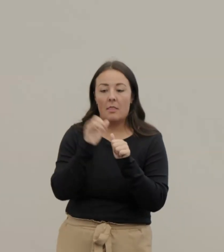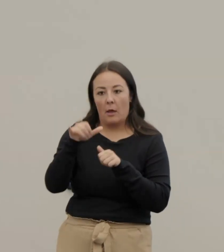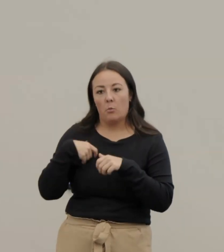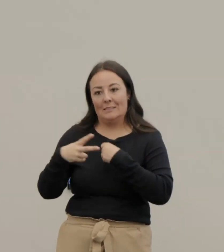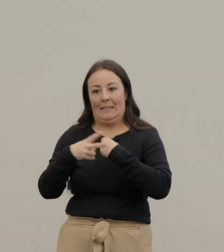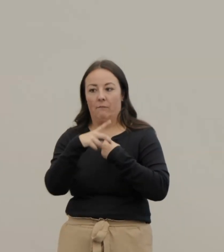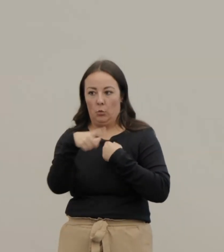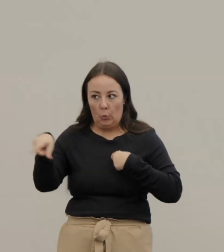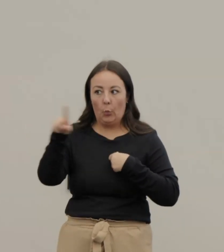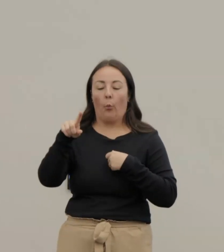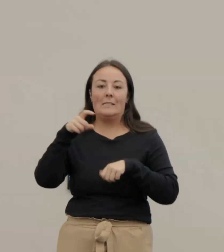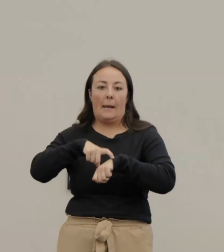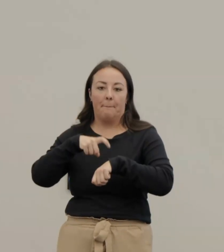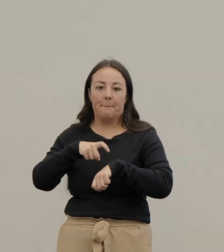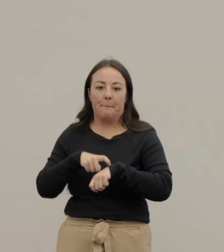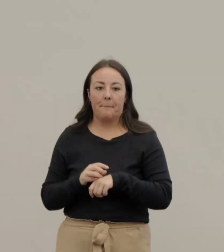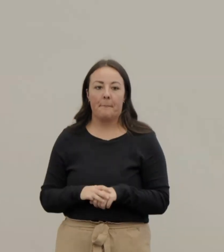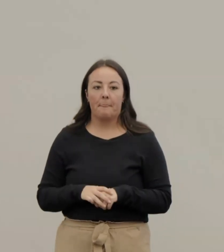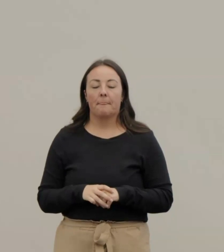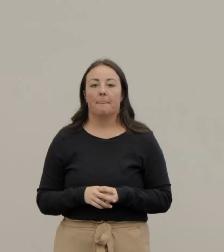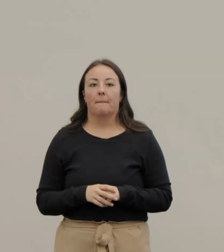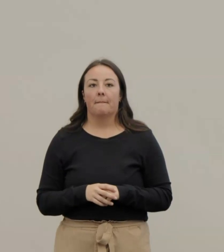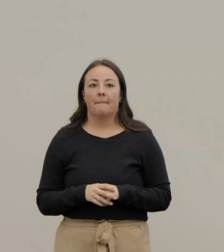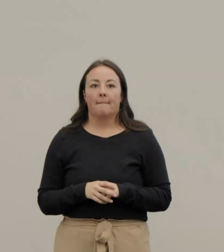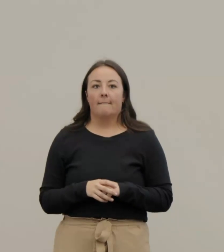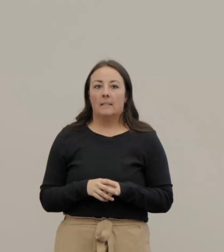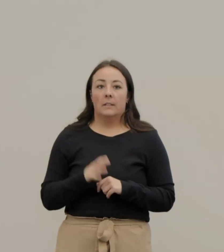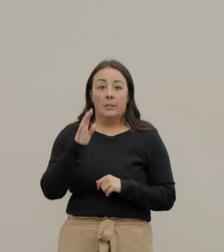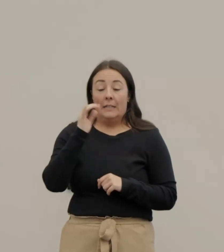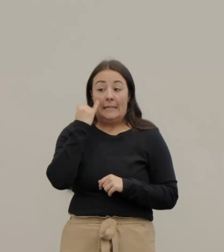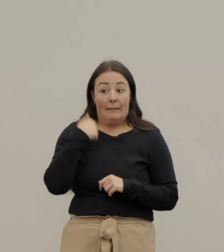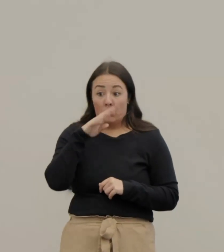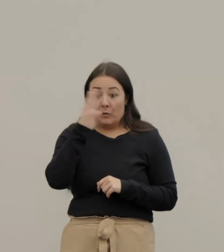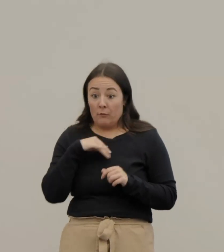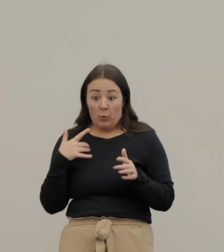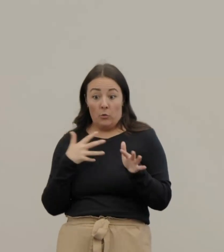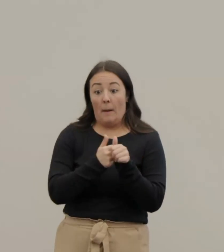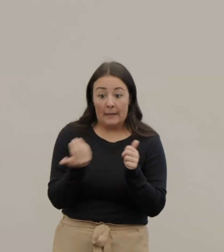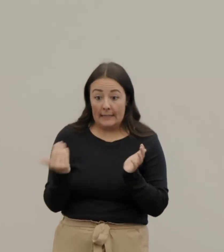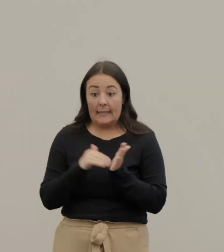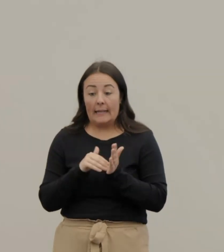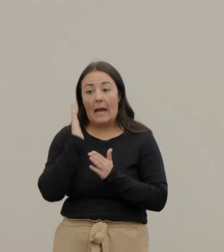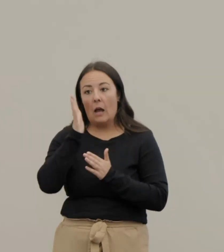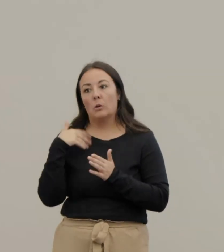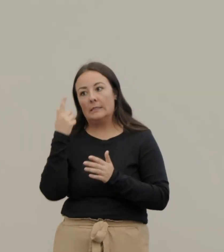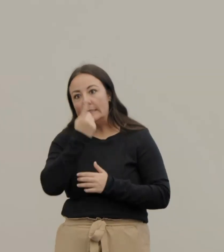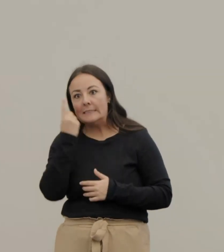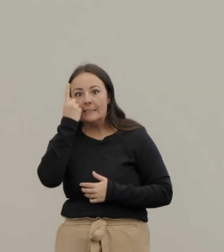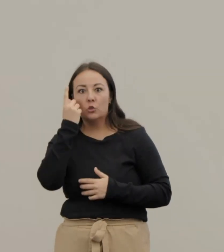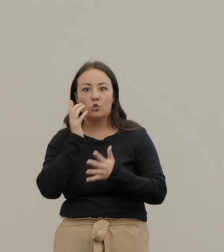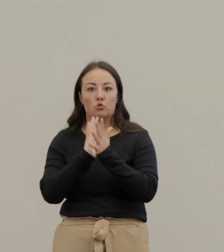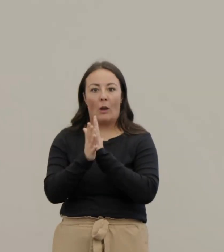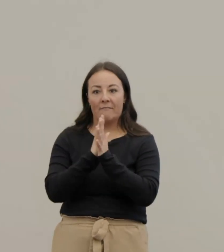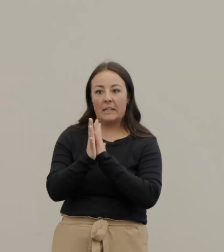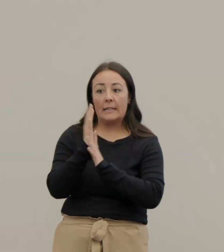much time. So again, if you're never going to update it again, and I would also consider traffic. If you know people are